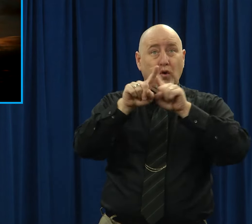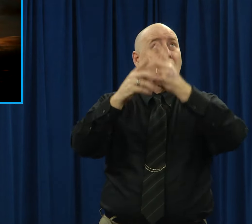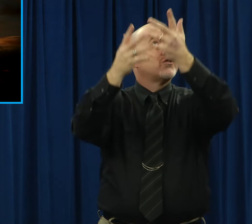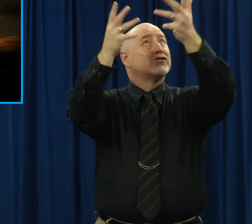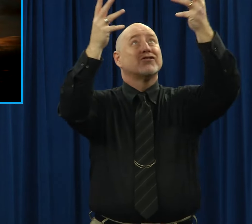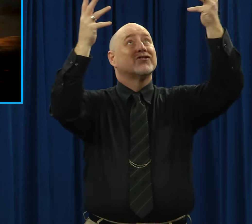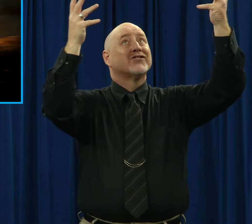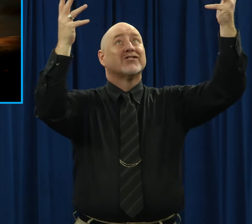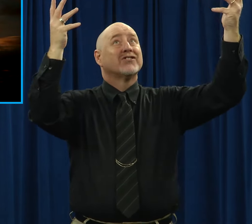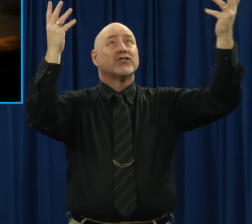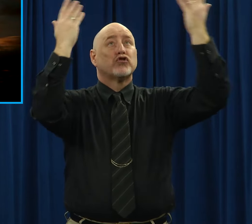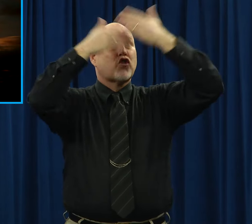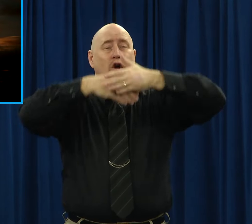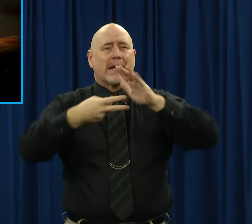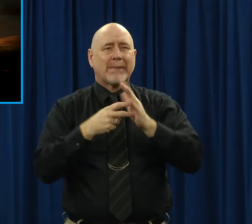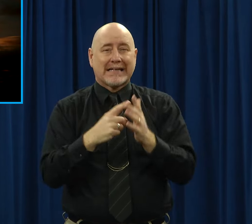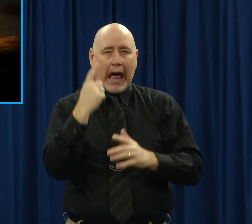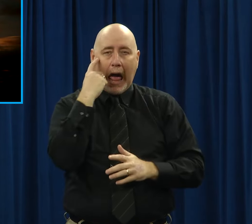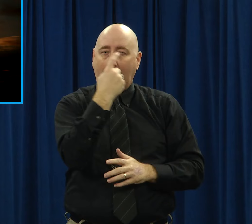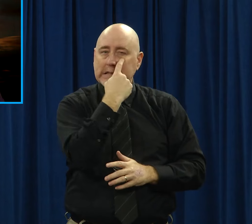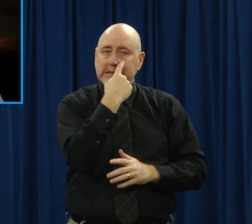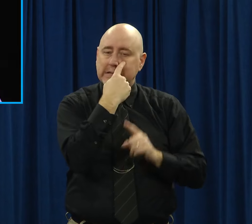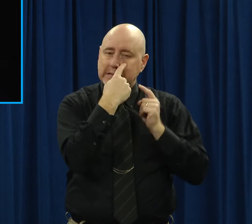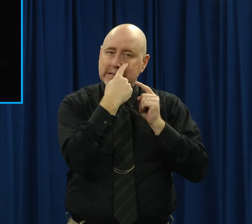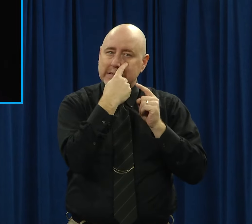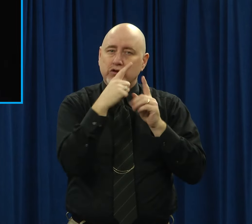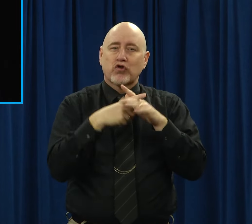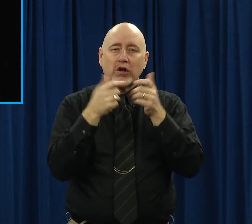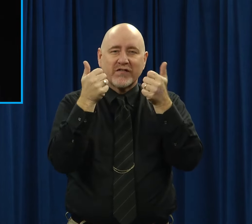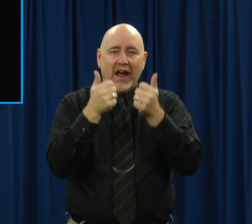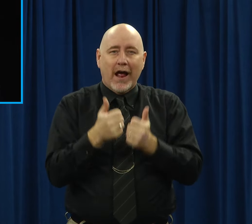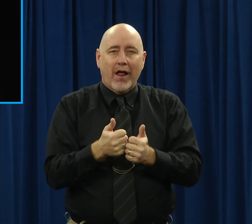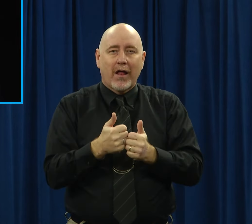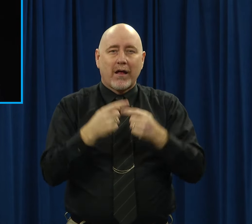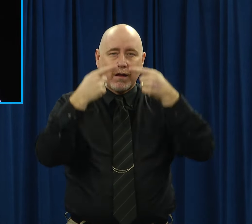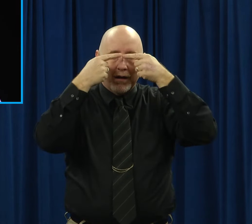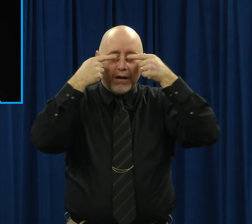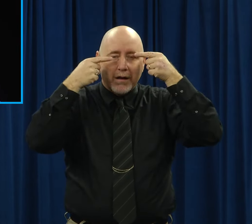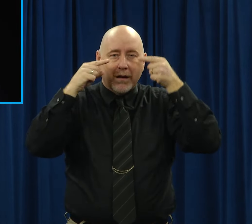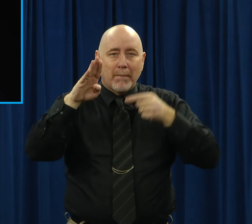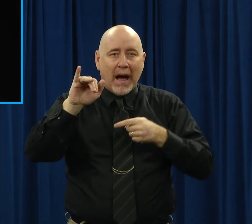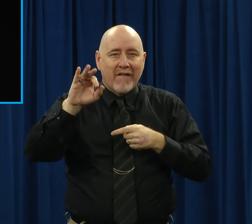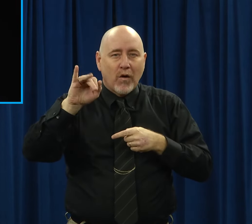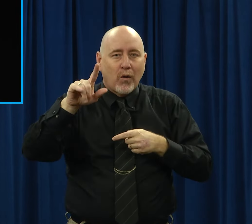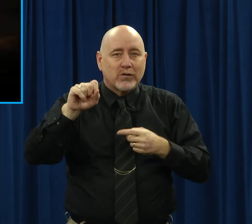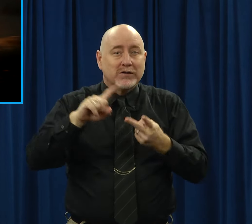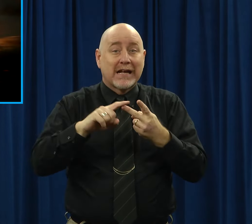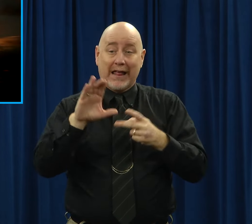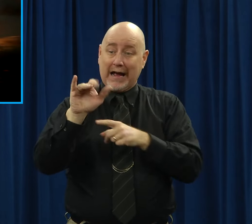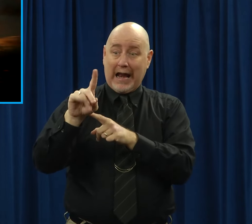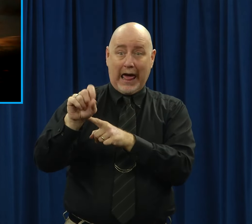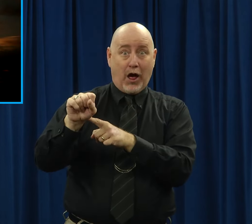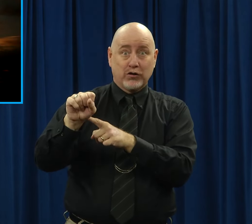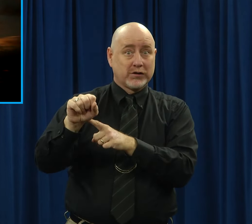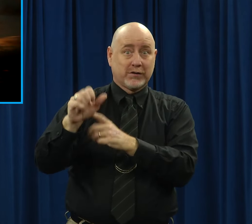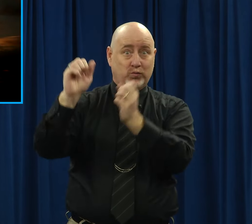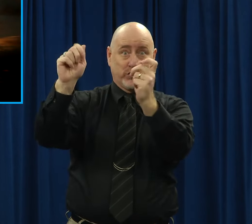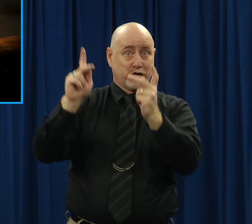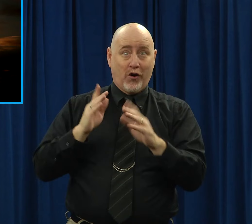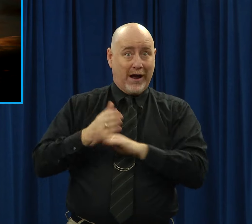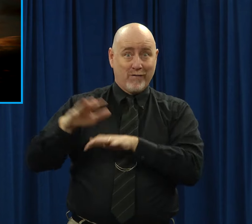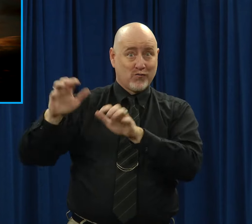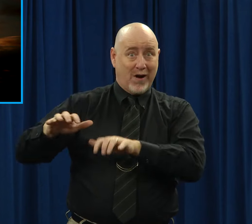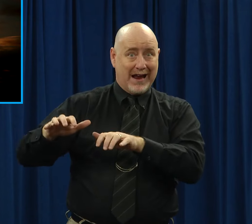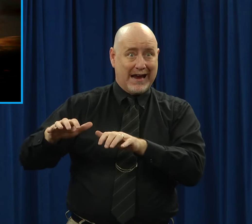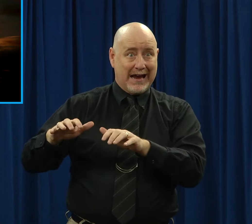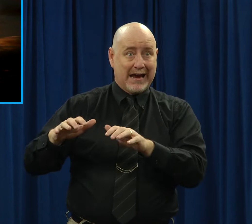and the moon and the stars are not darkened. That is, your eyesight begins to fail. You've got to get bifocals. And he says, and the clouds do